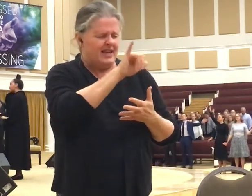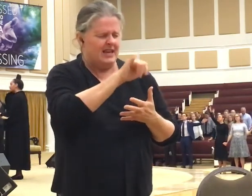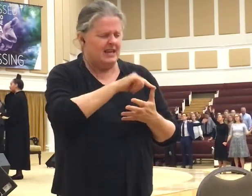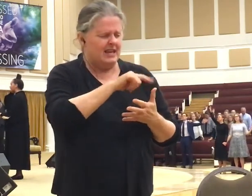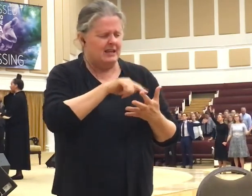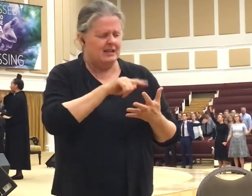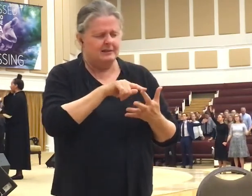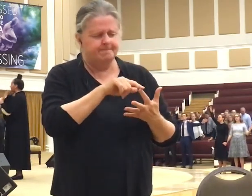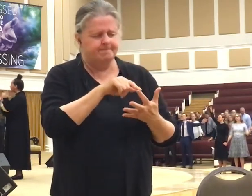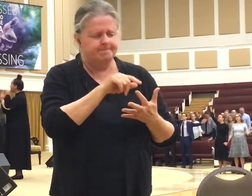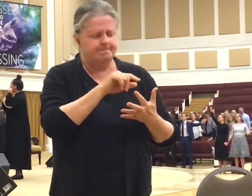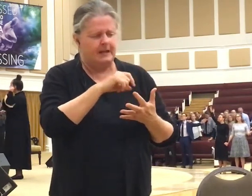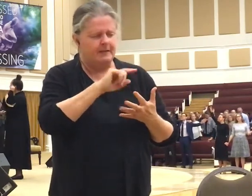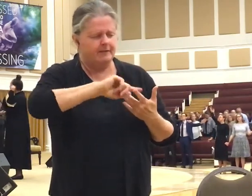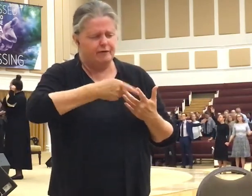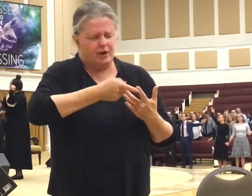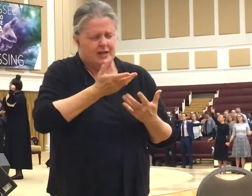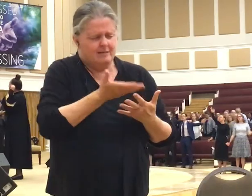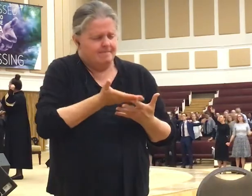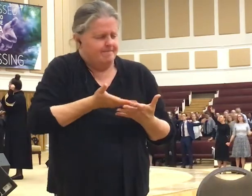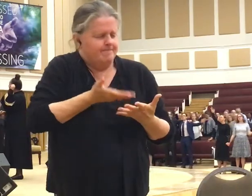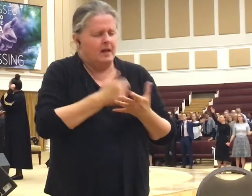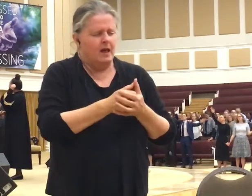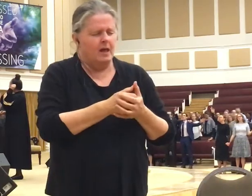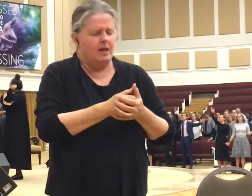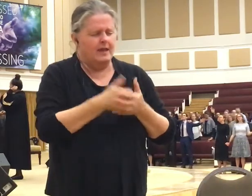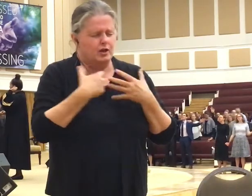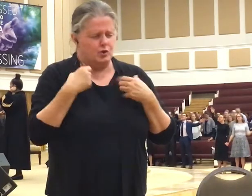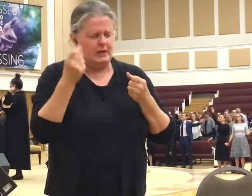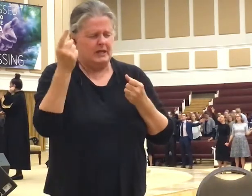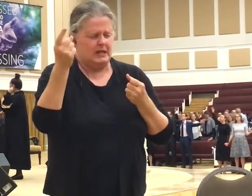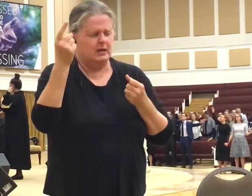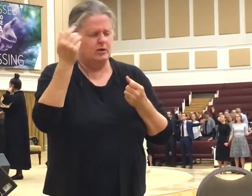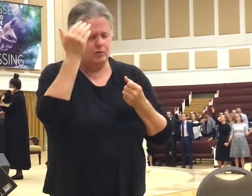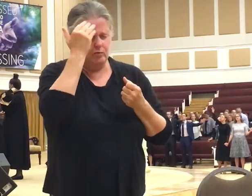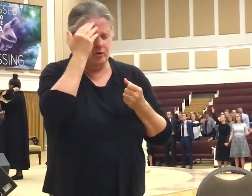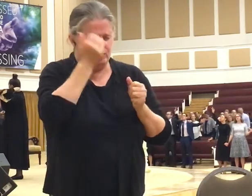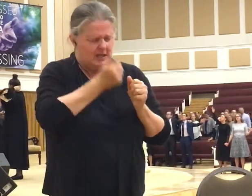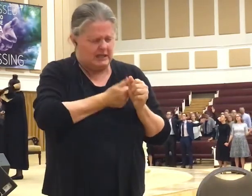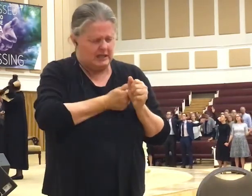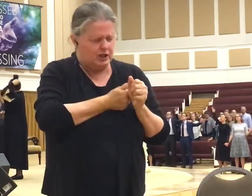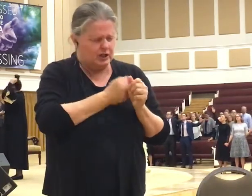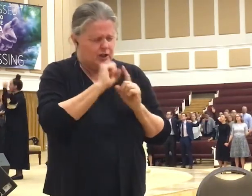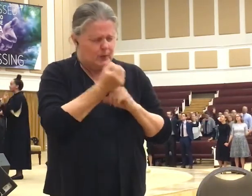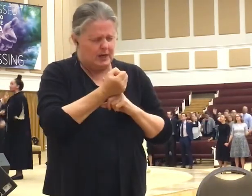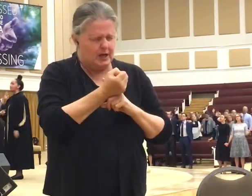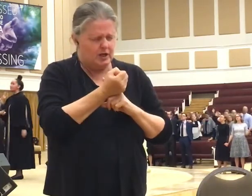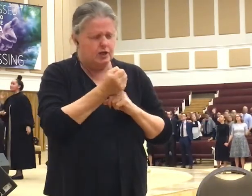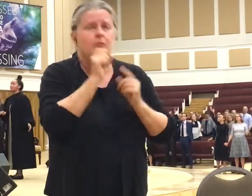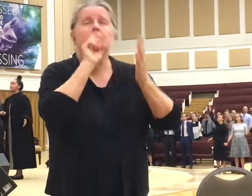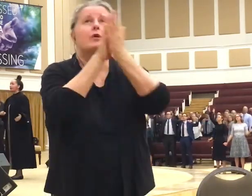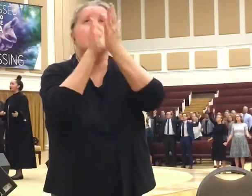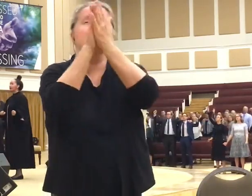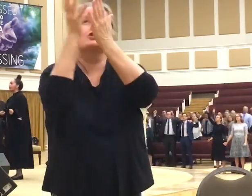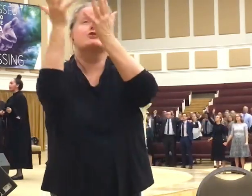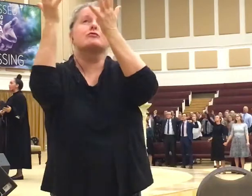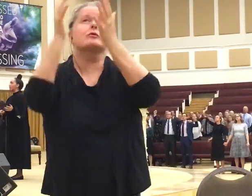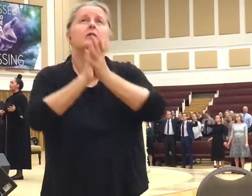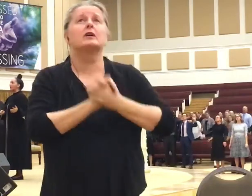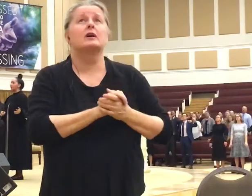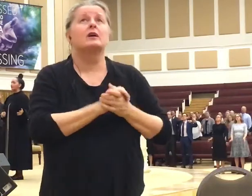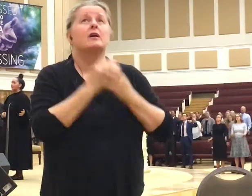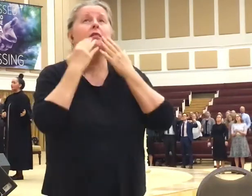God, that they are battling health. We know that you're the God that heals. Now we're turning our petition into praise. Somebody begin